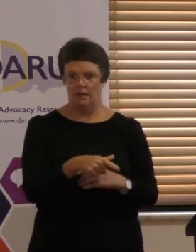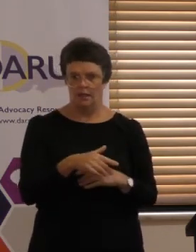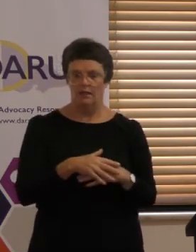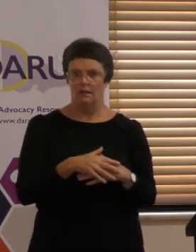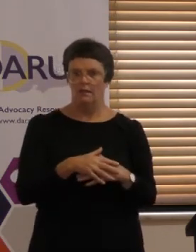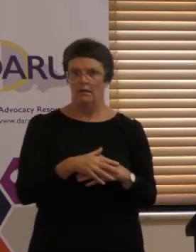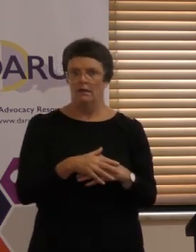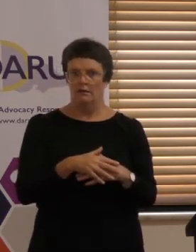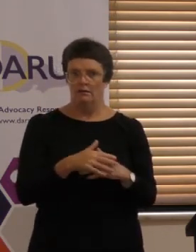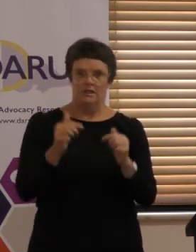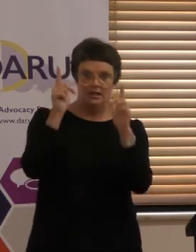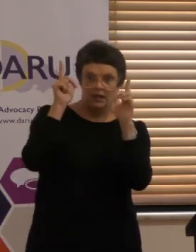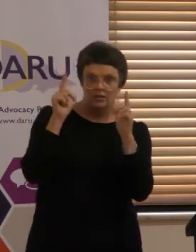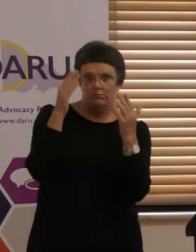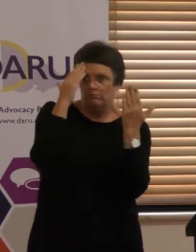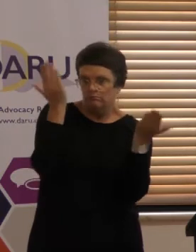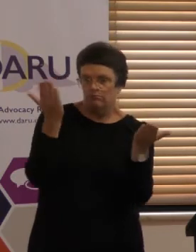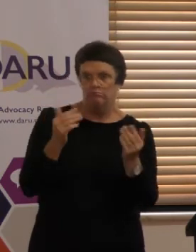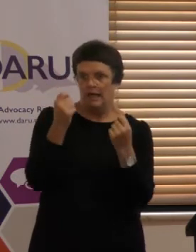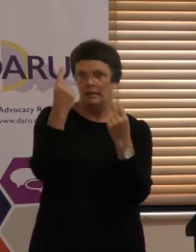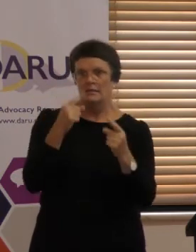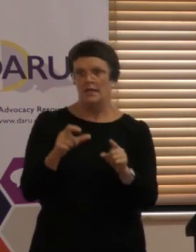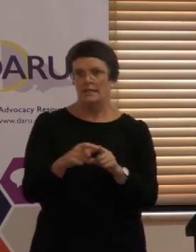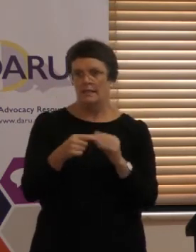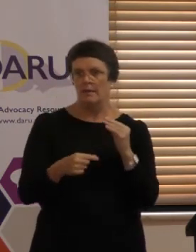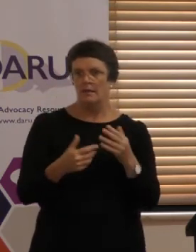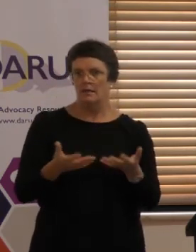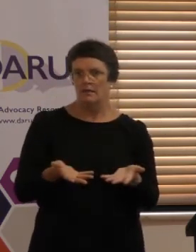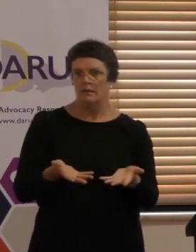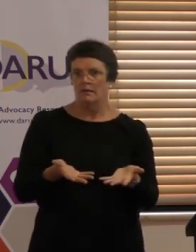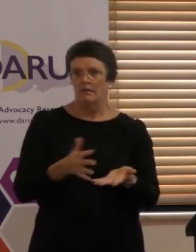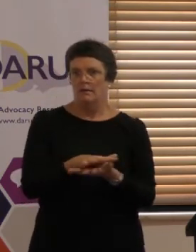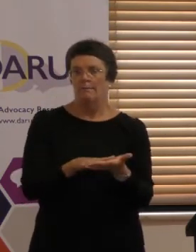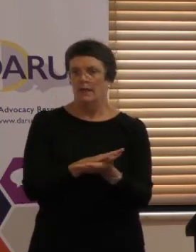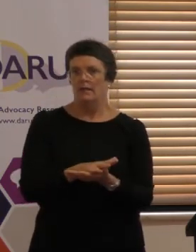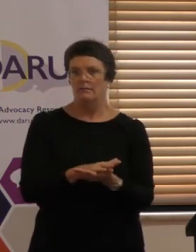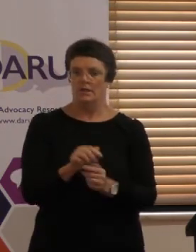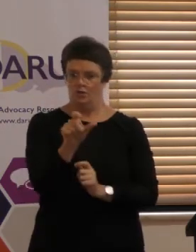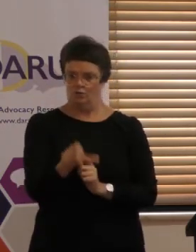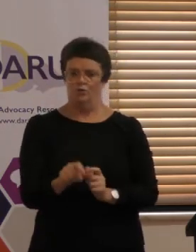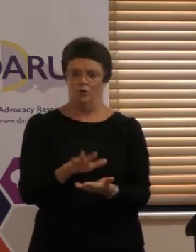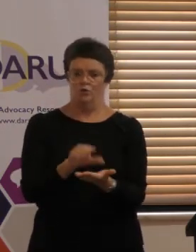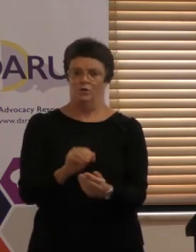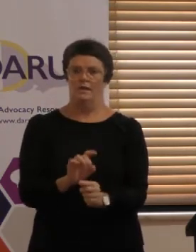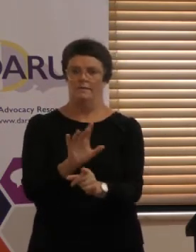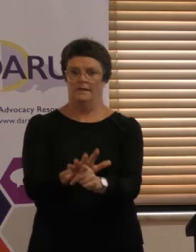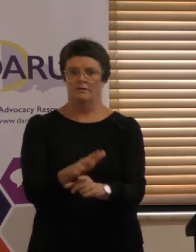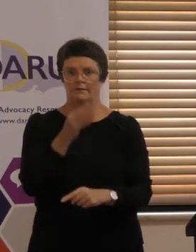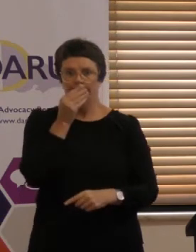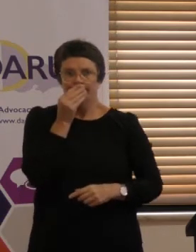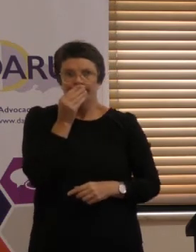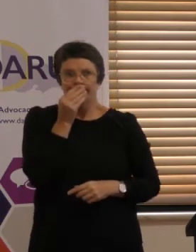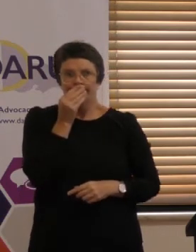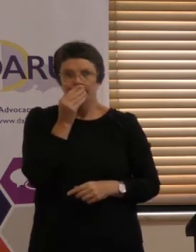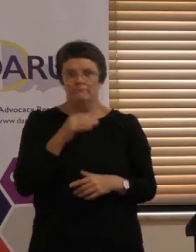teachers who don't understand your disability, that's encouraged. And students, instead of feeling like they can speak up